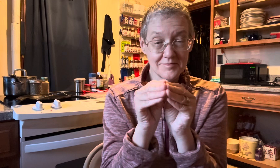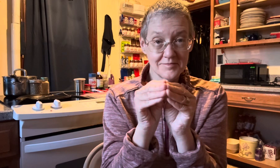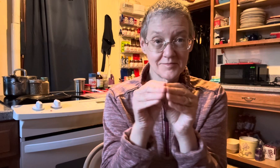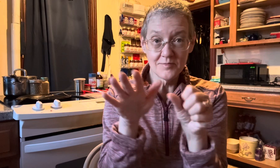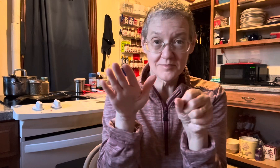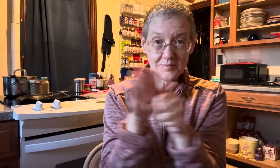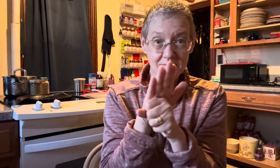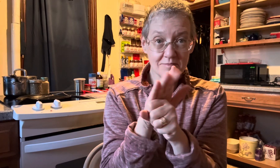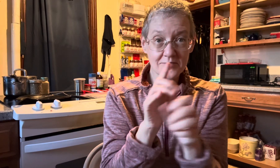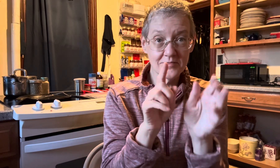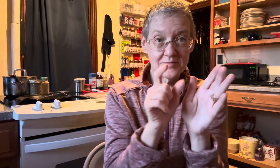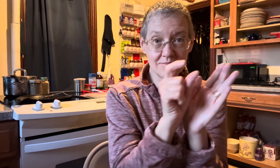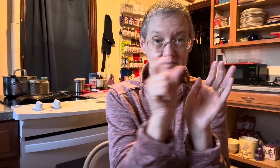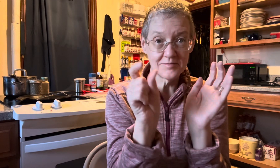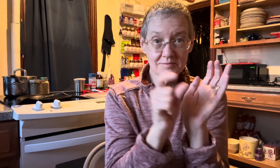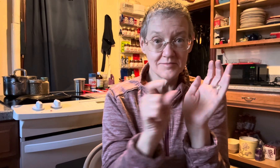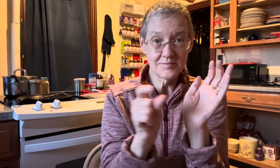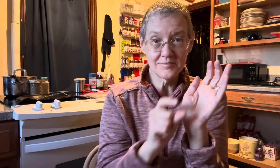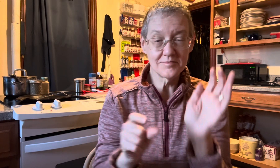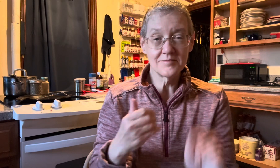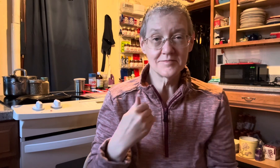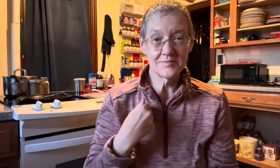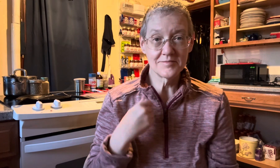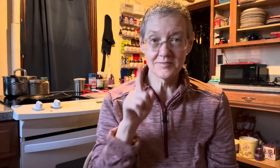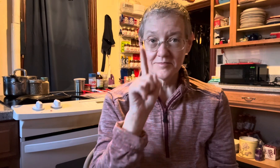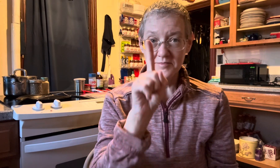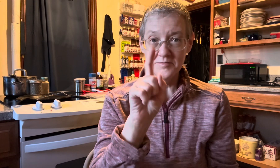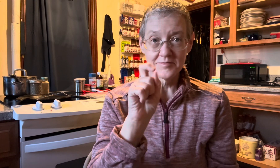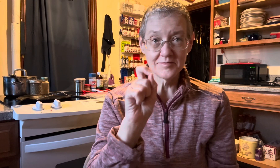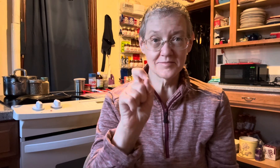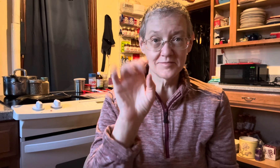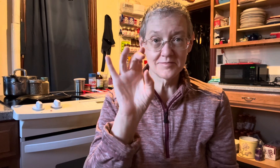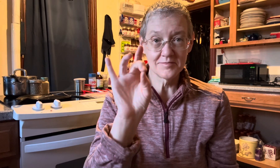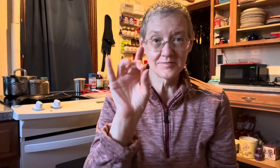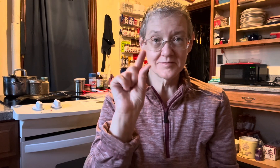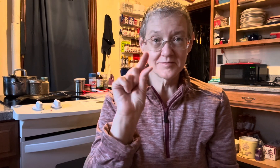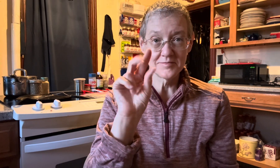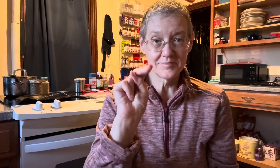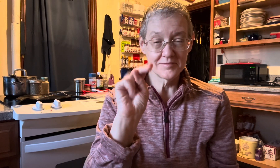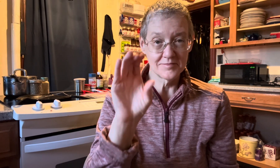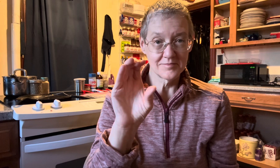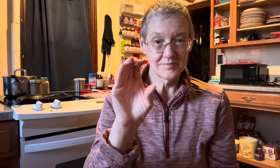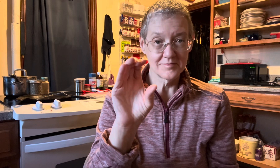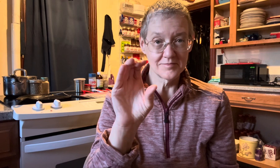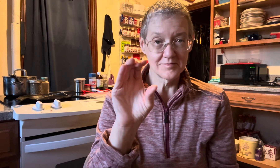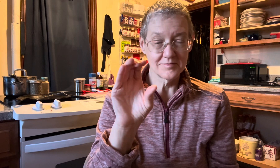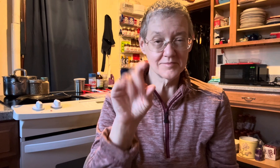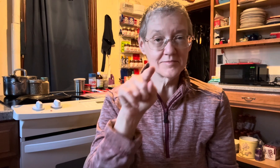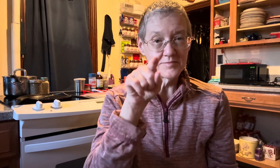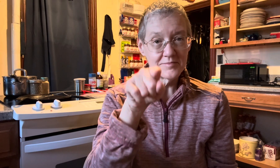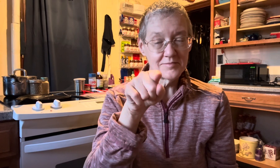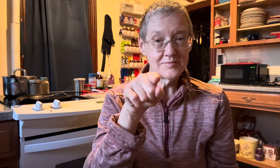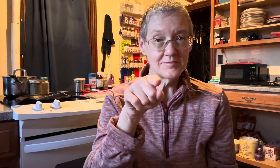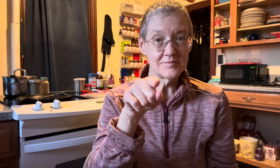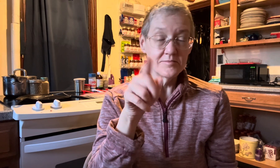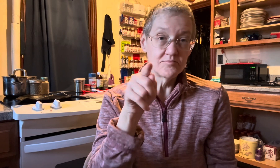whole package, all of those little links, it's possible you're eating 1.8 grams of net carbs.